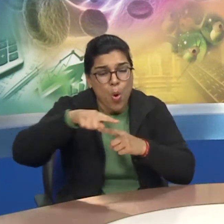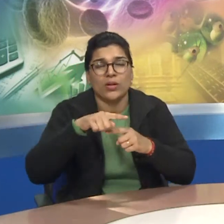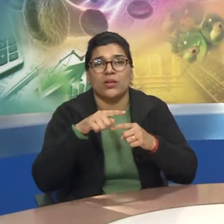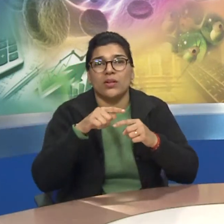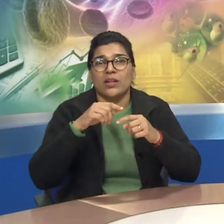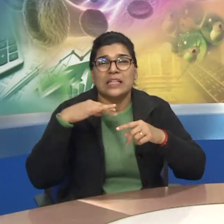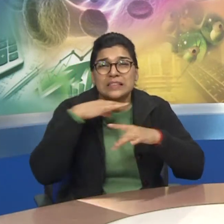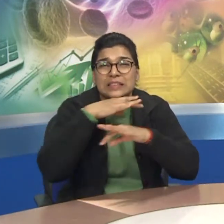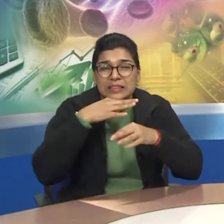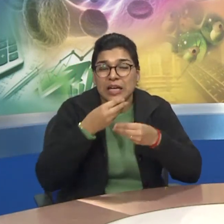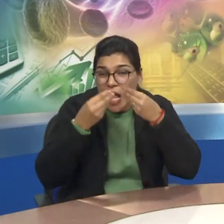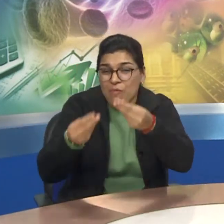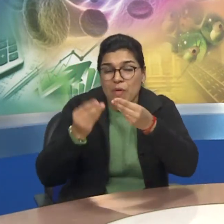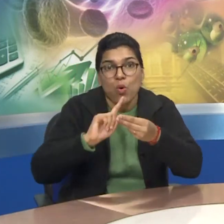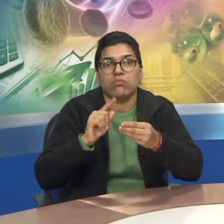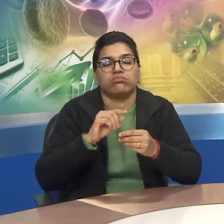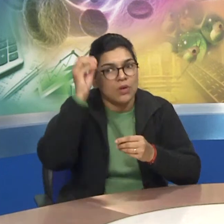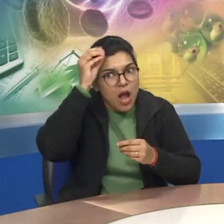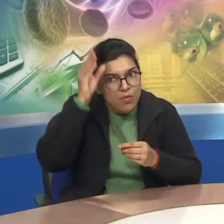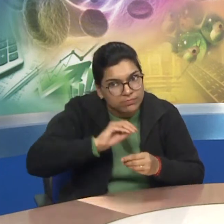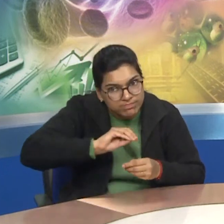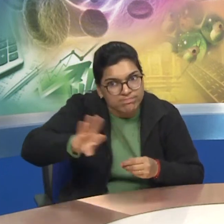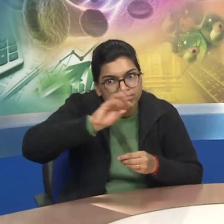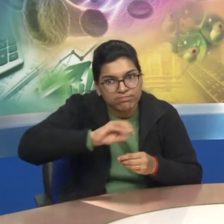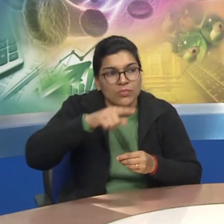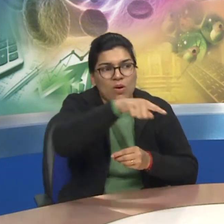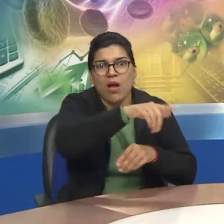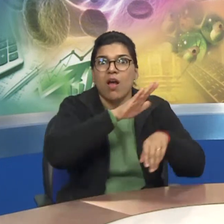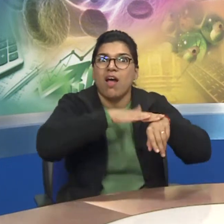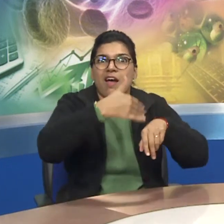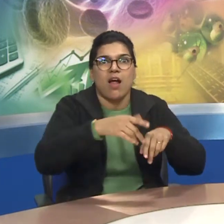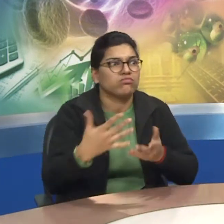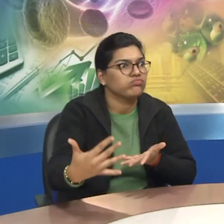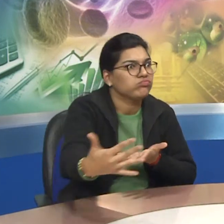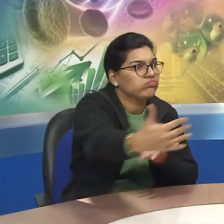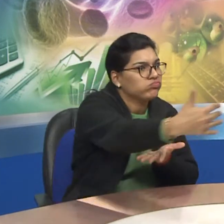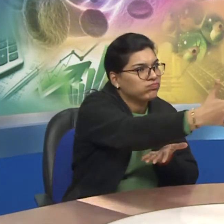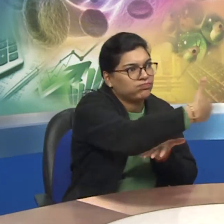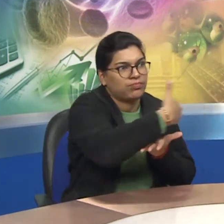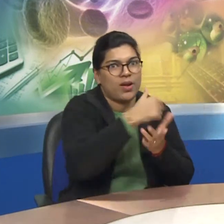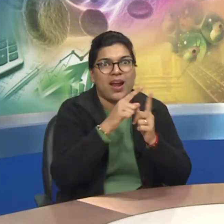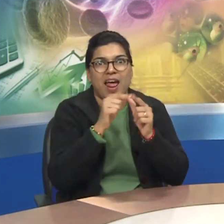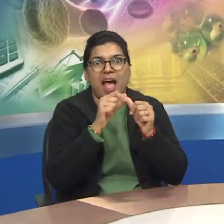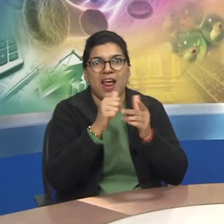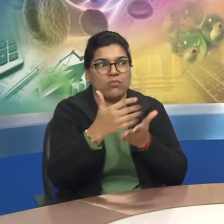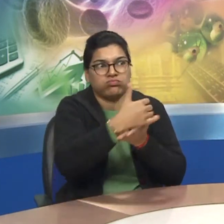aims at raising awareness about the